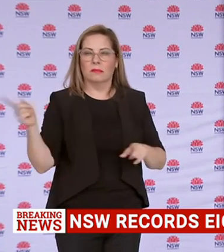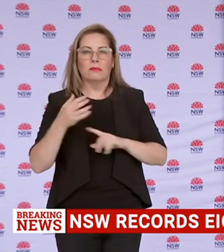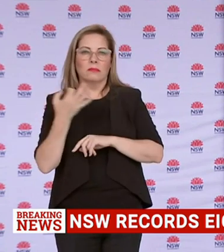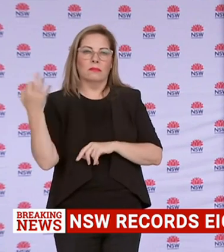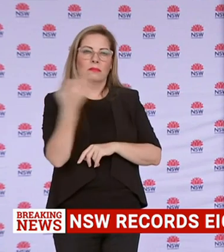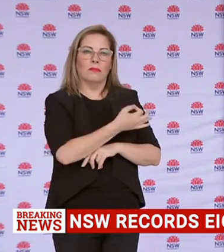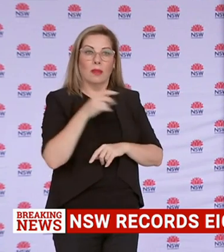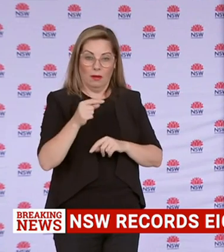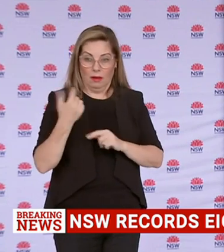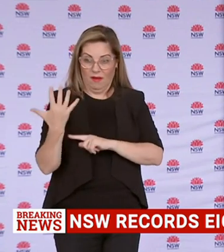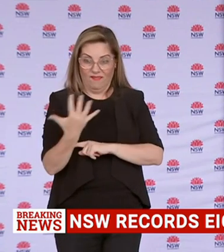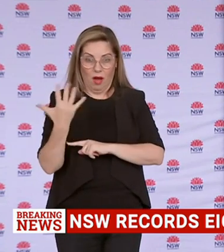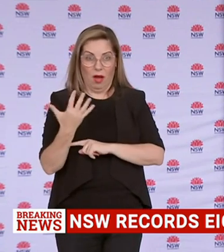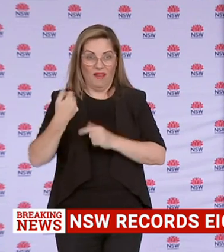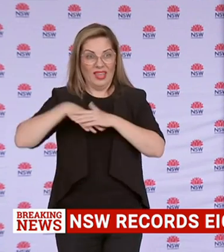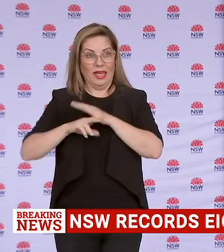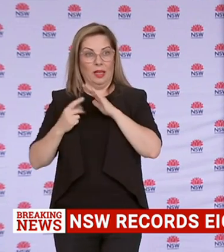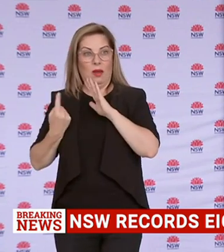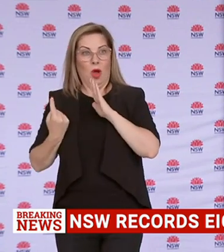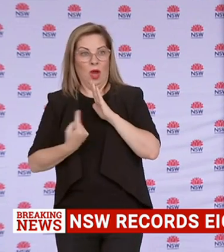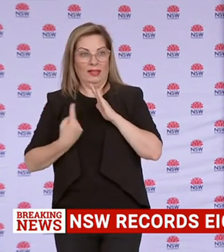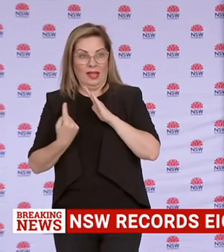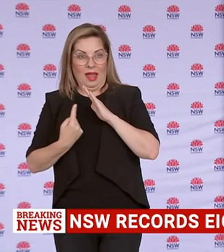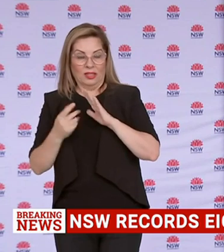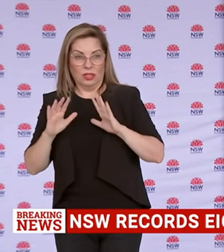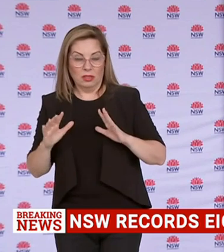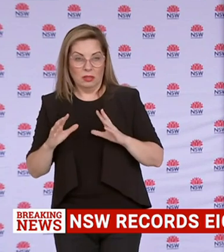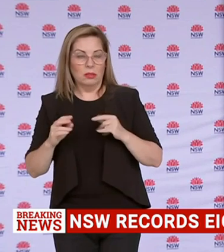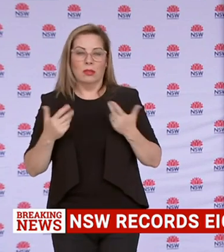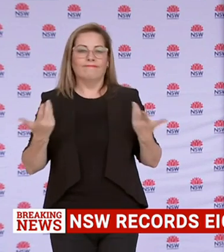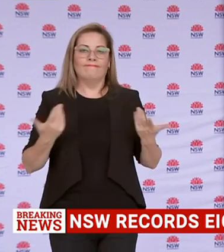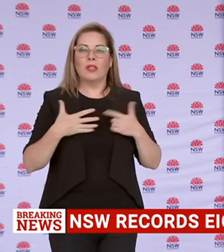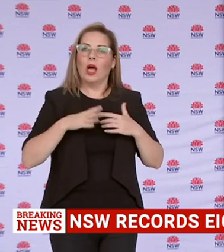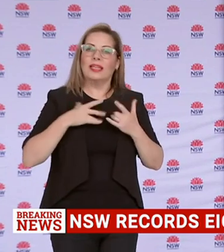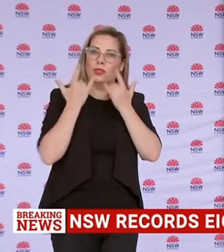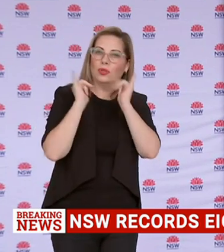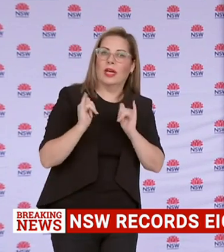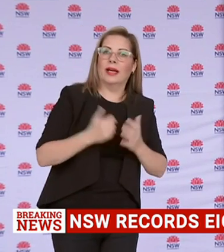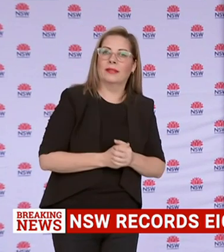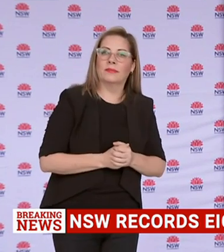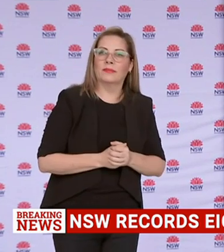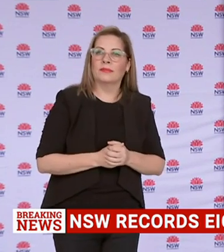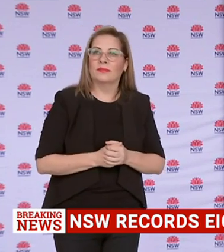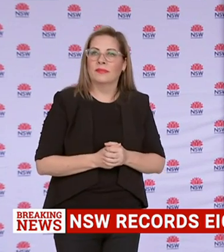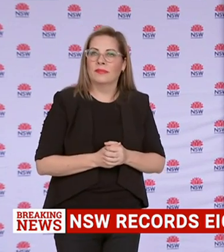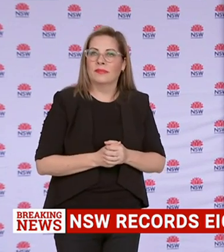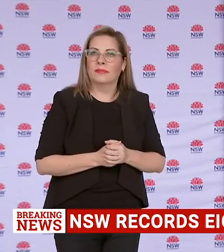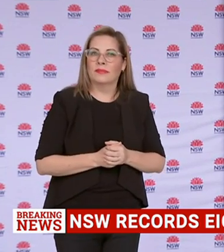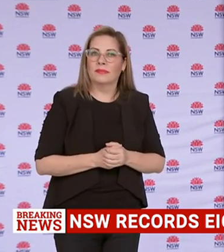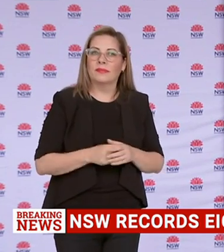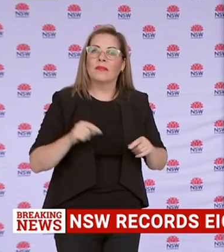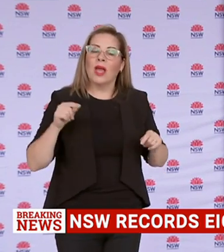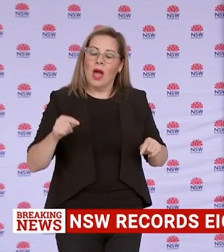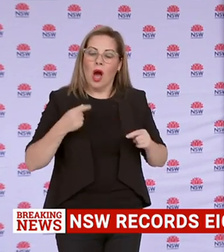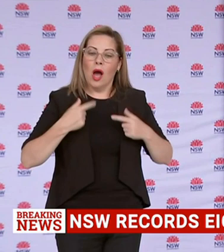I'll have to check, but there's two questions: whether they were isolated at the time. I believe that's increasingly